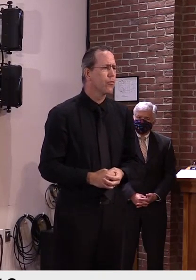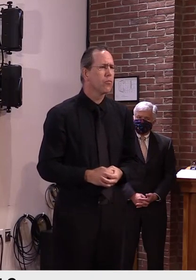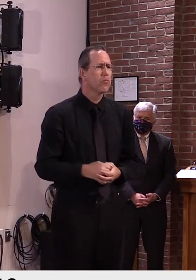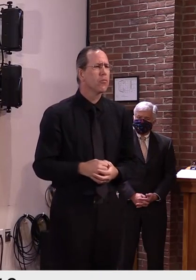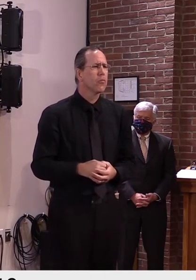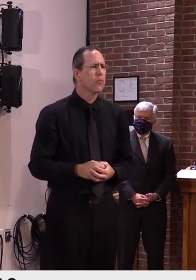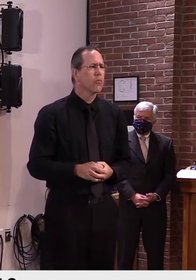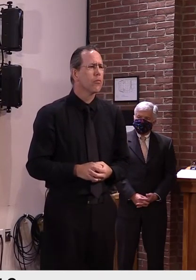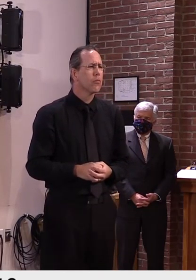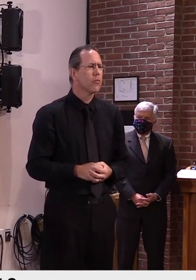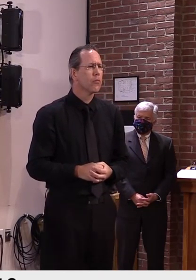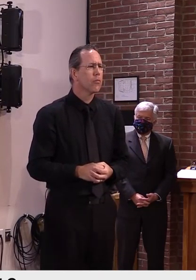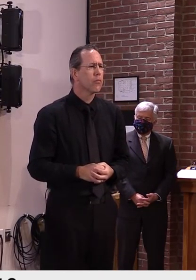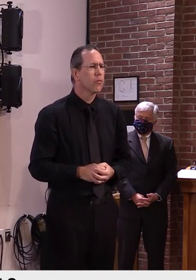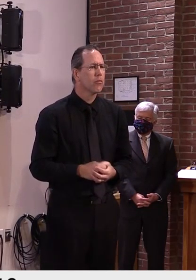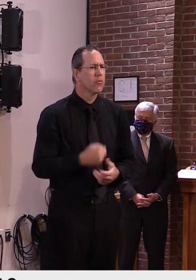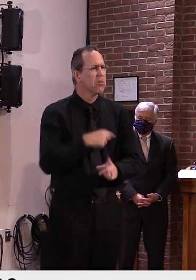and recruit people. And